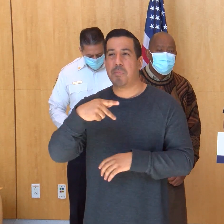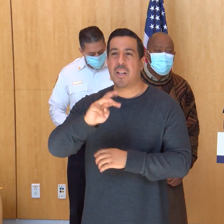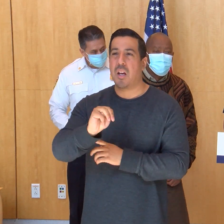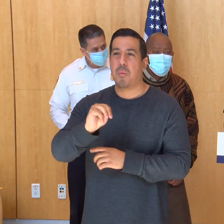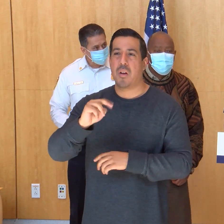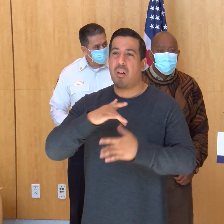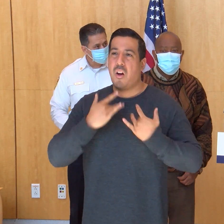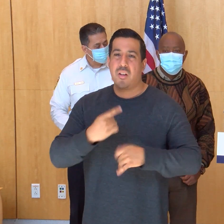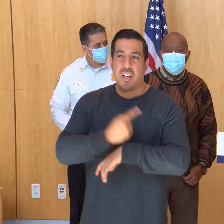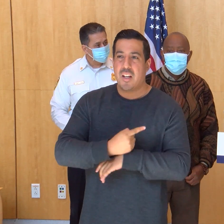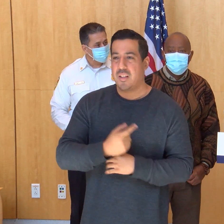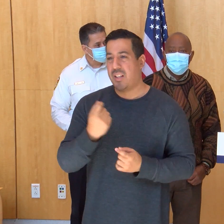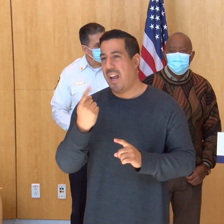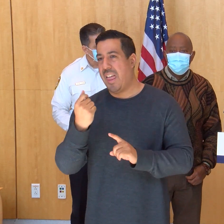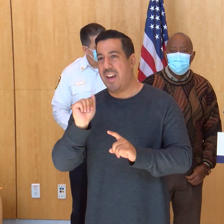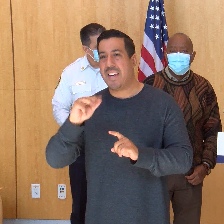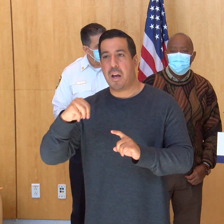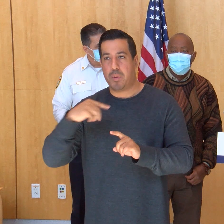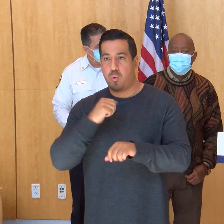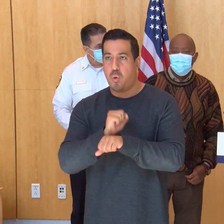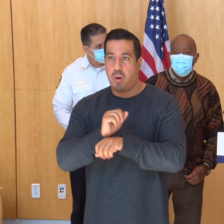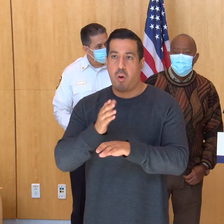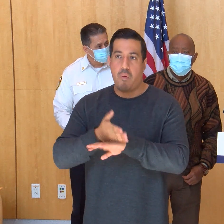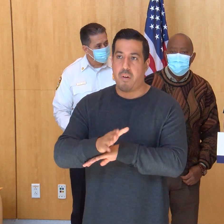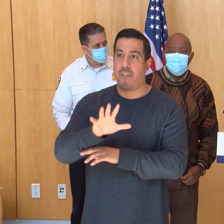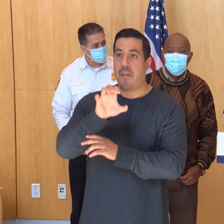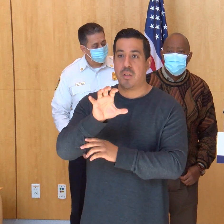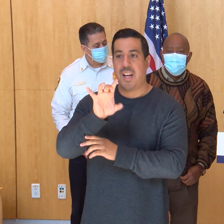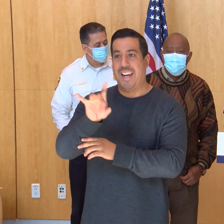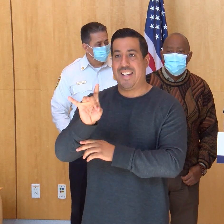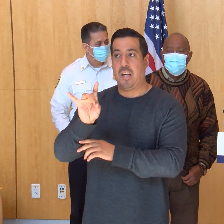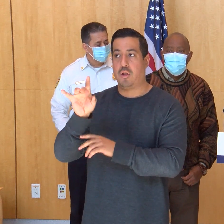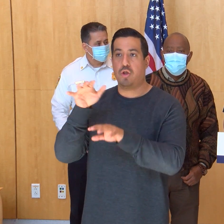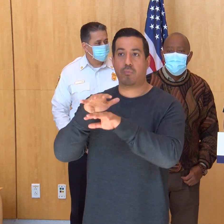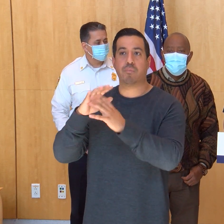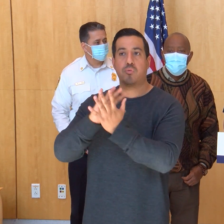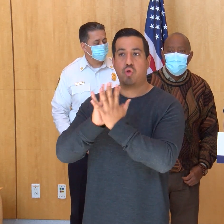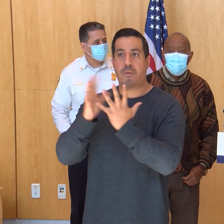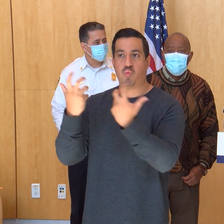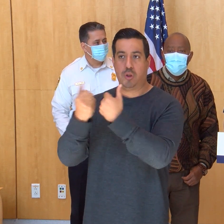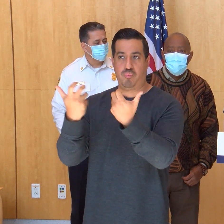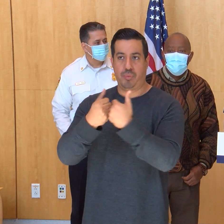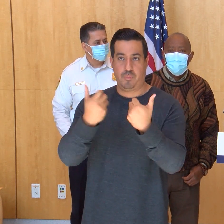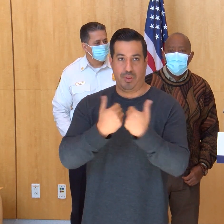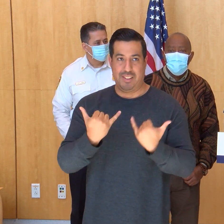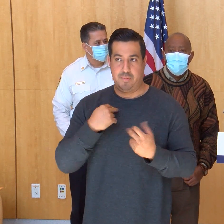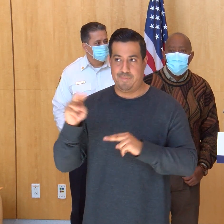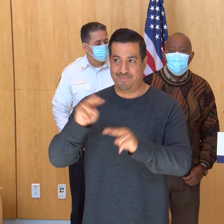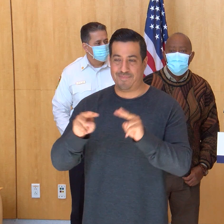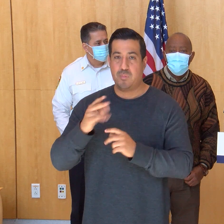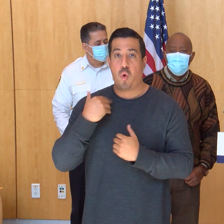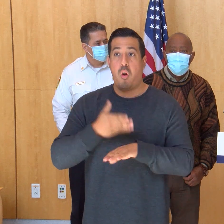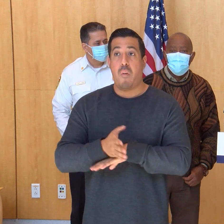Day through 11 a.m., the police department has worked 588 traffic crashes. Right now we have